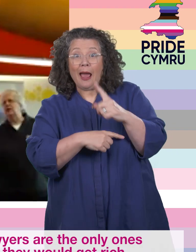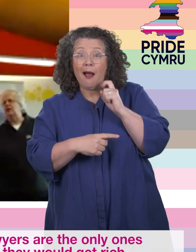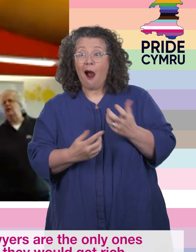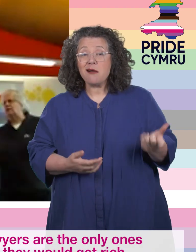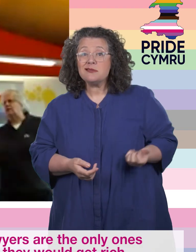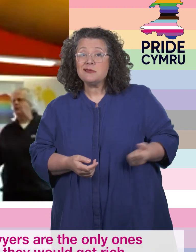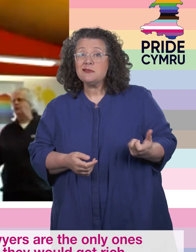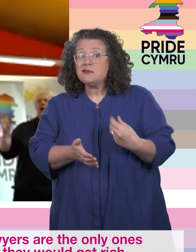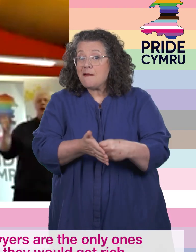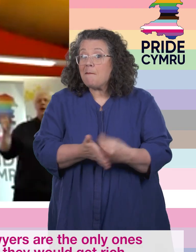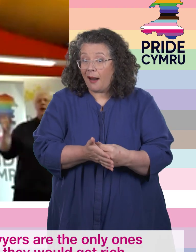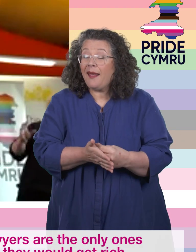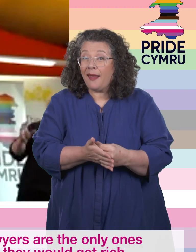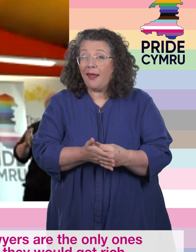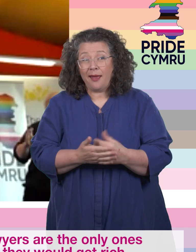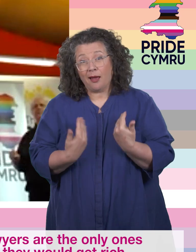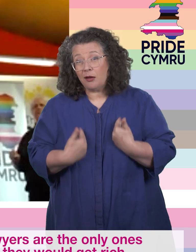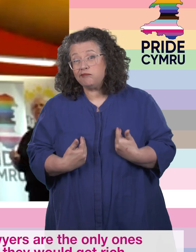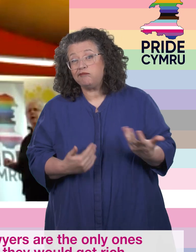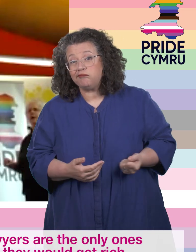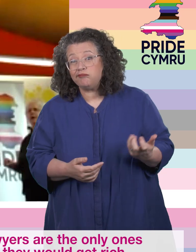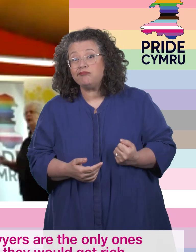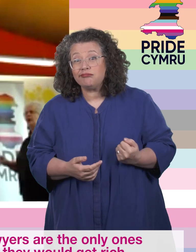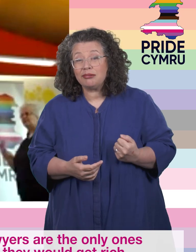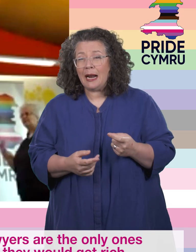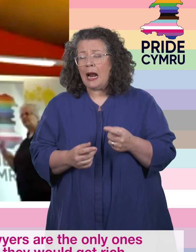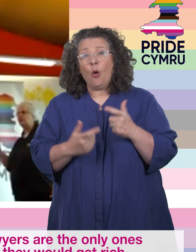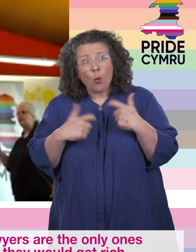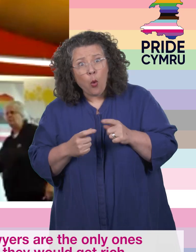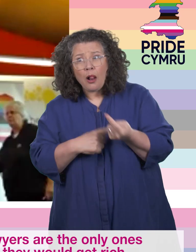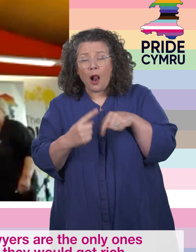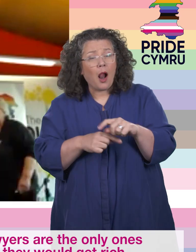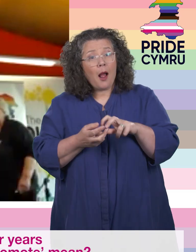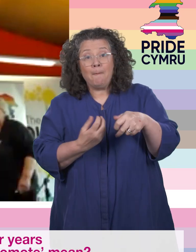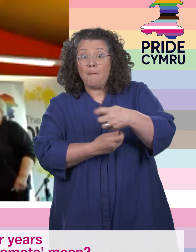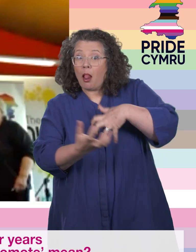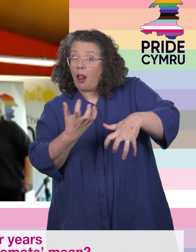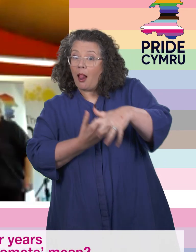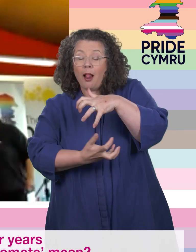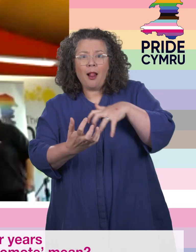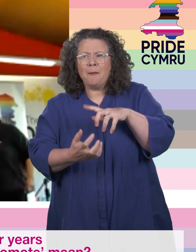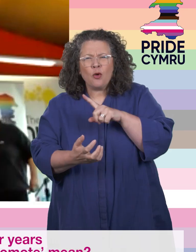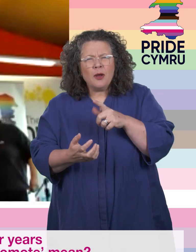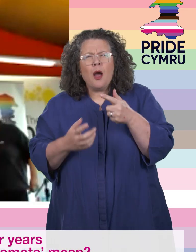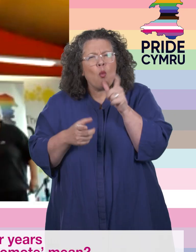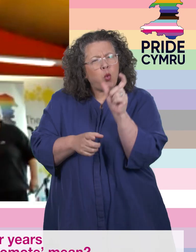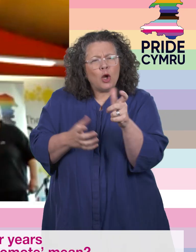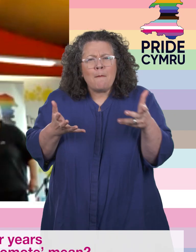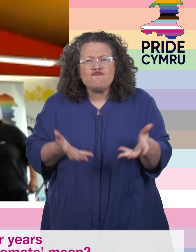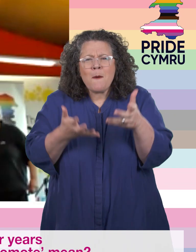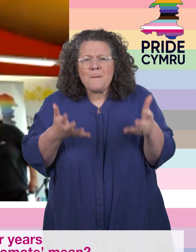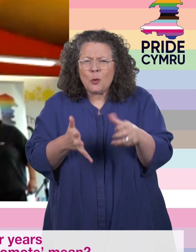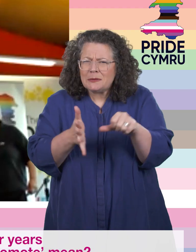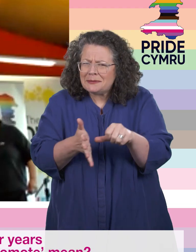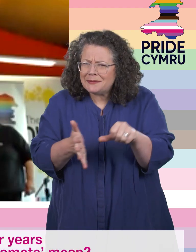knew that the lawyers are the only ones who would benefit from it, because they would get rich, tying up the courts for years on